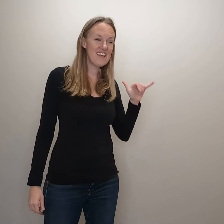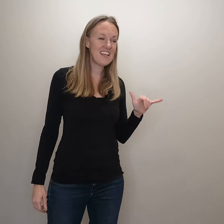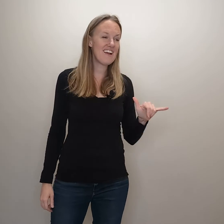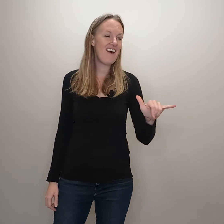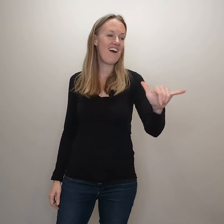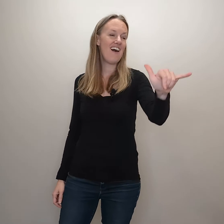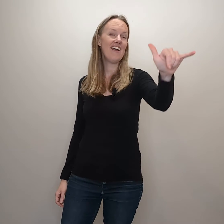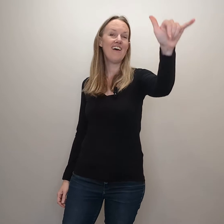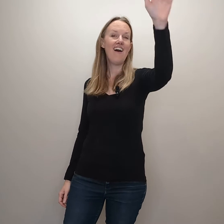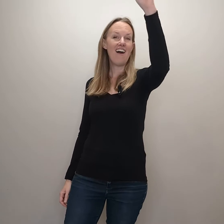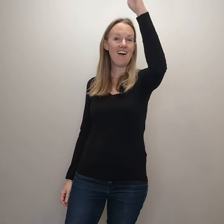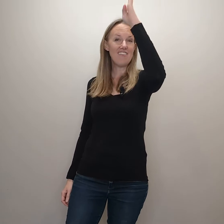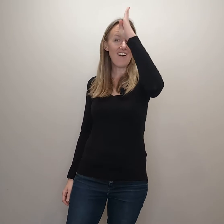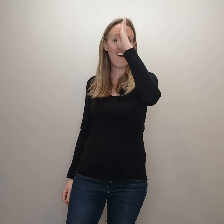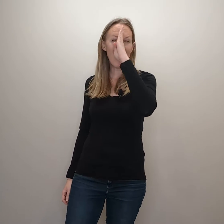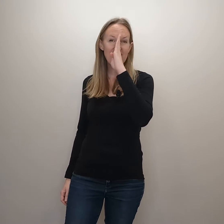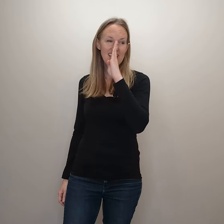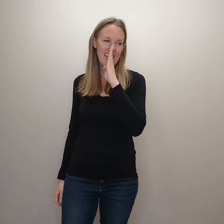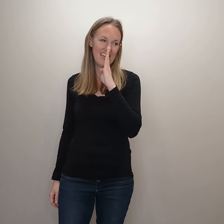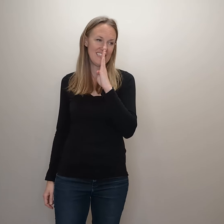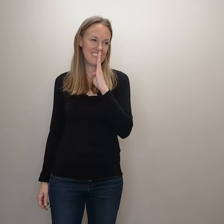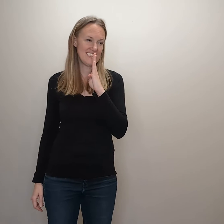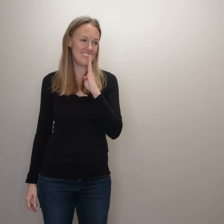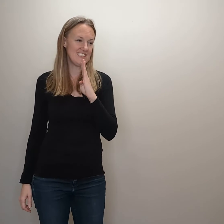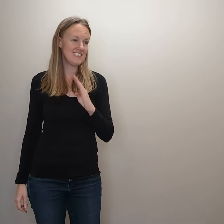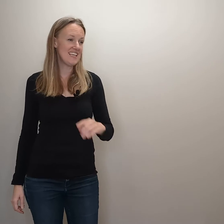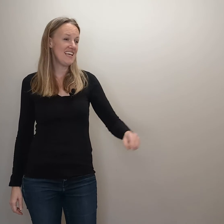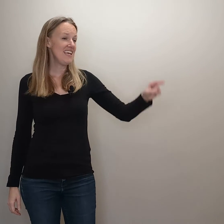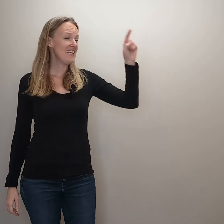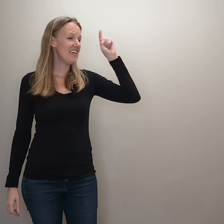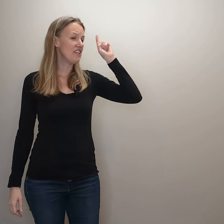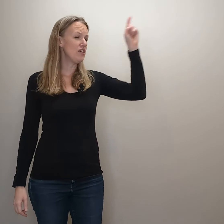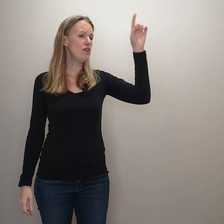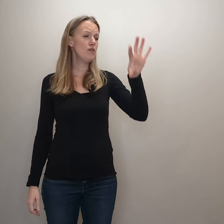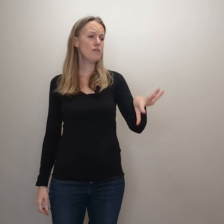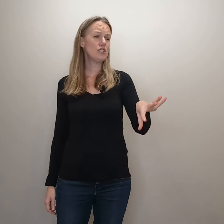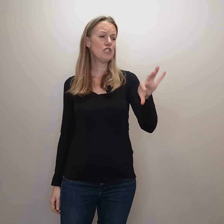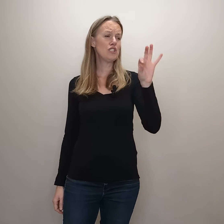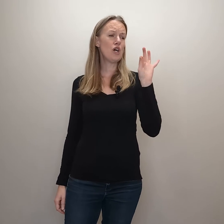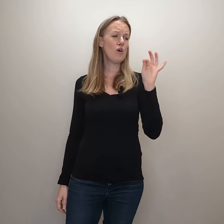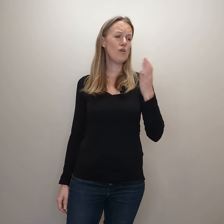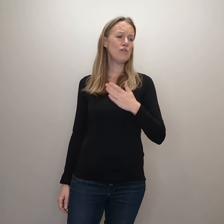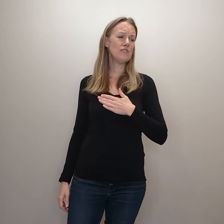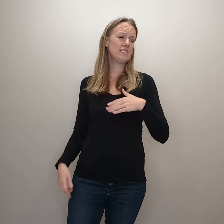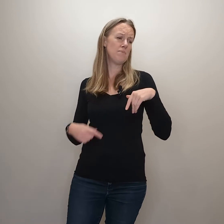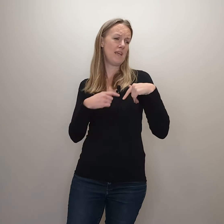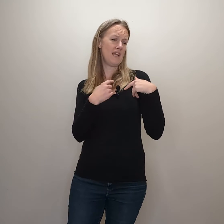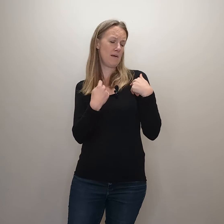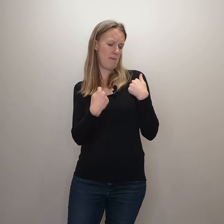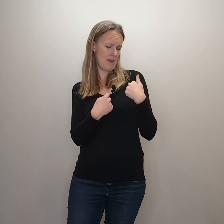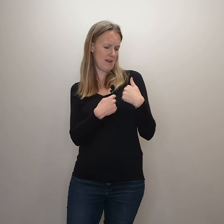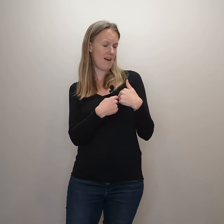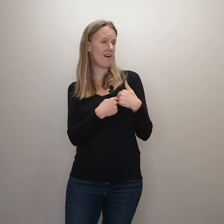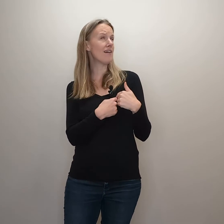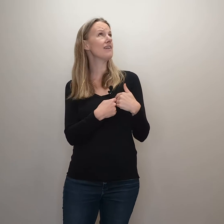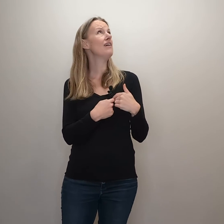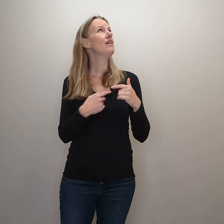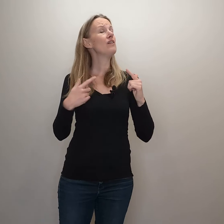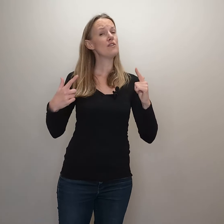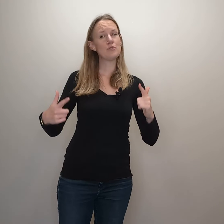infinite God of all the ages, yet you chose to make my heart your